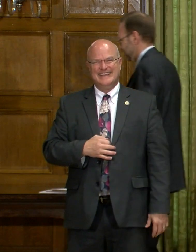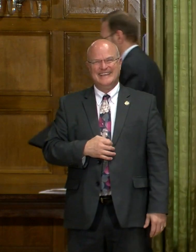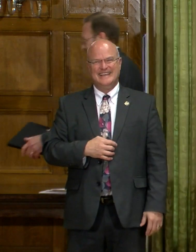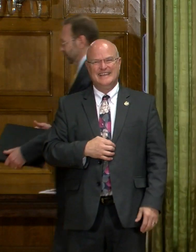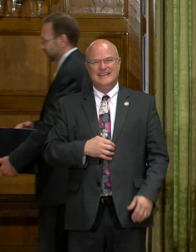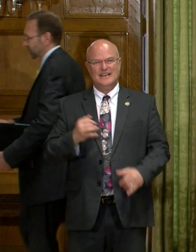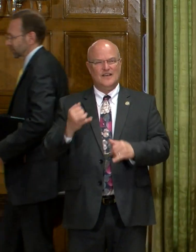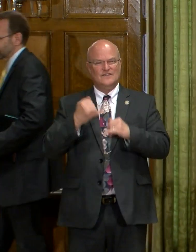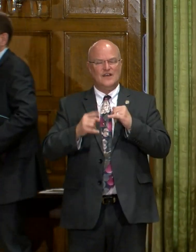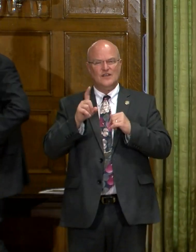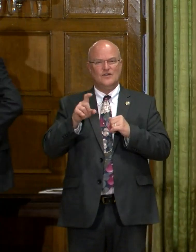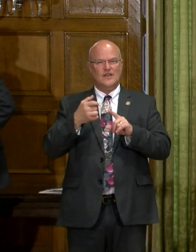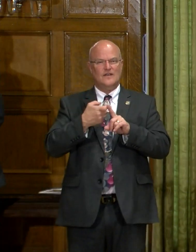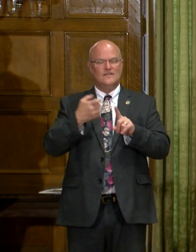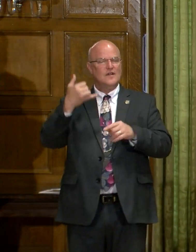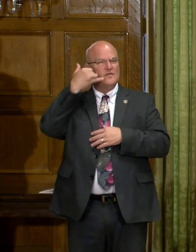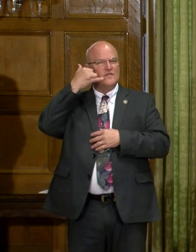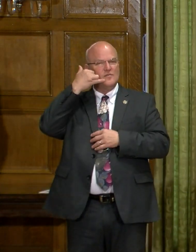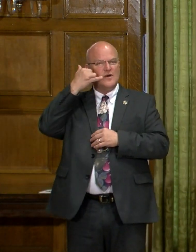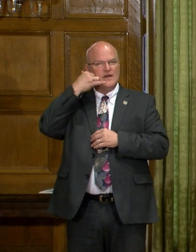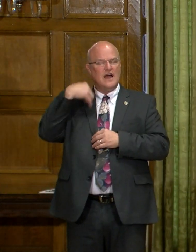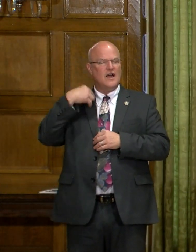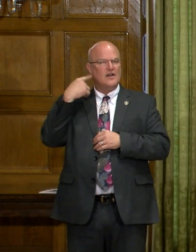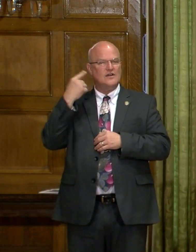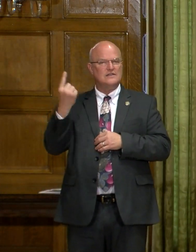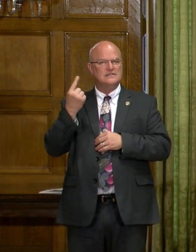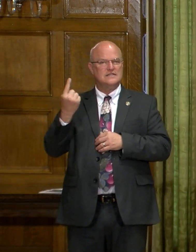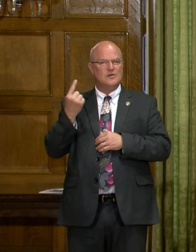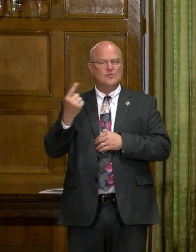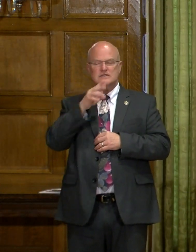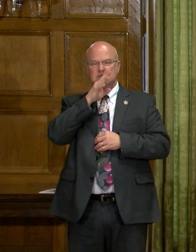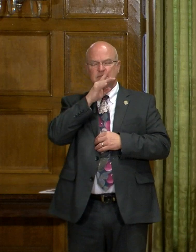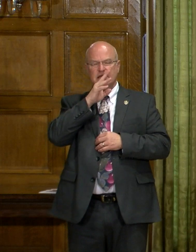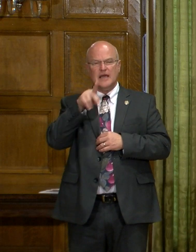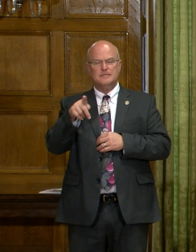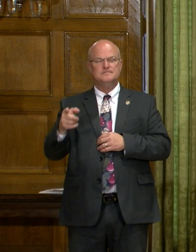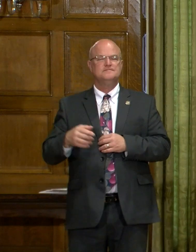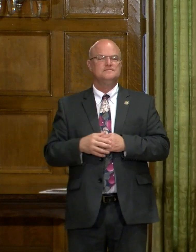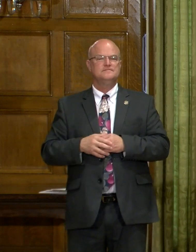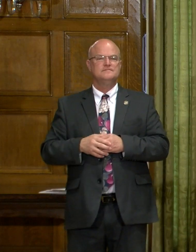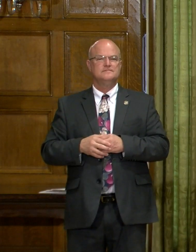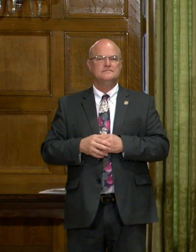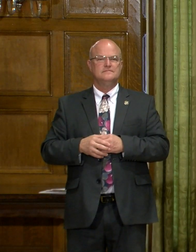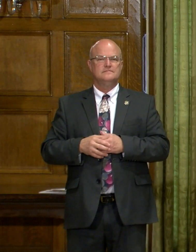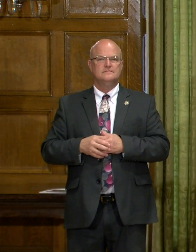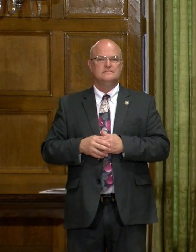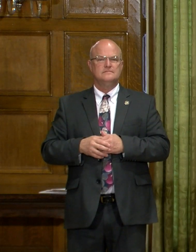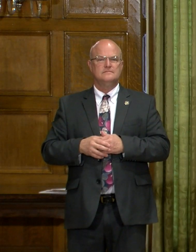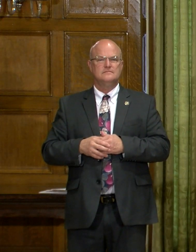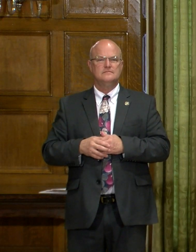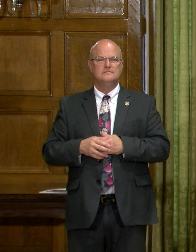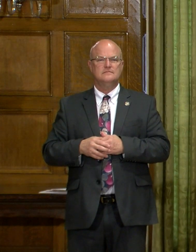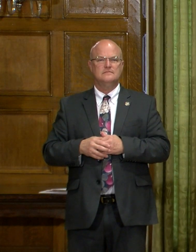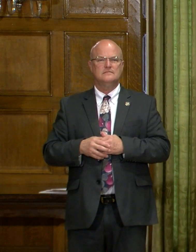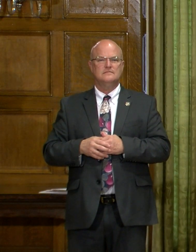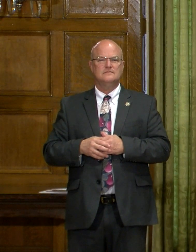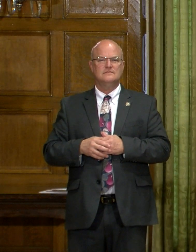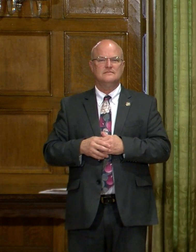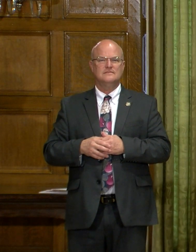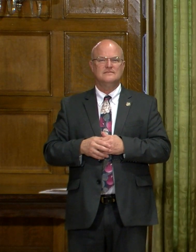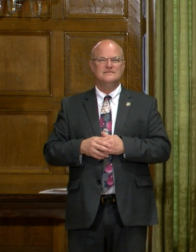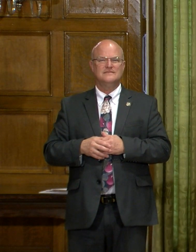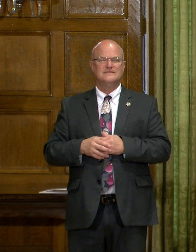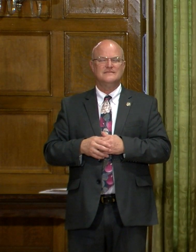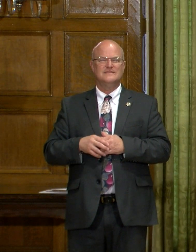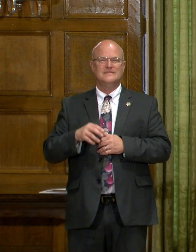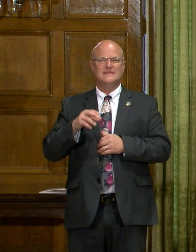One final question from remotely, and I heard someone speak up. Yes, thank you, Governor. This is Neil Gladner